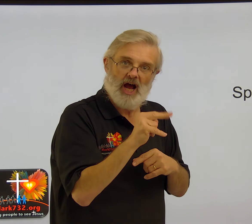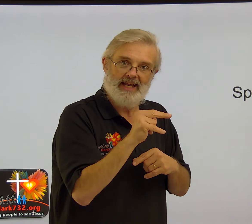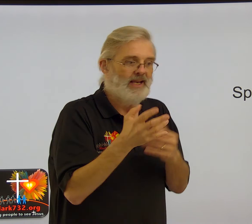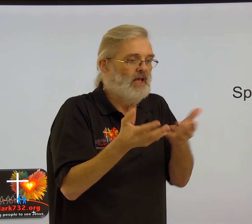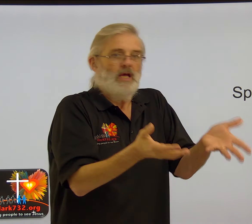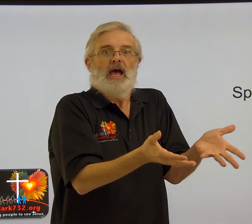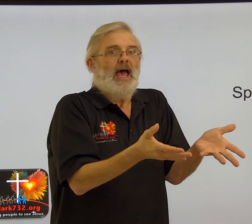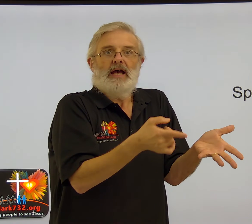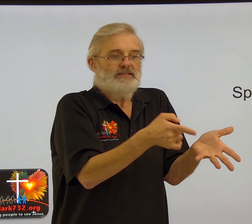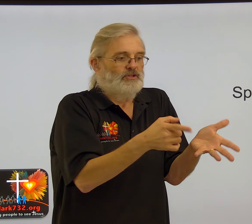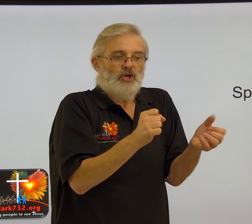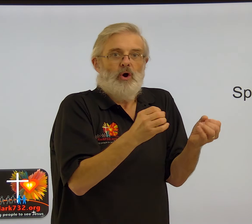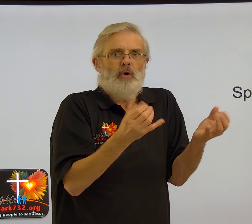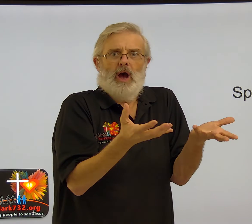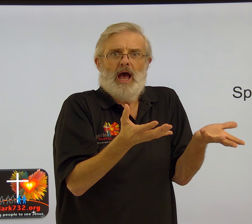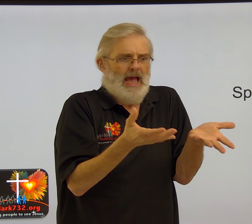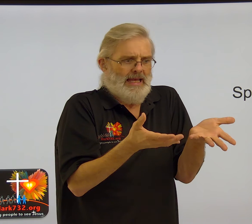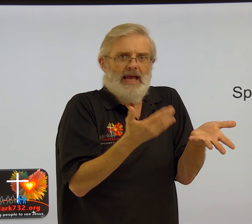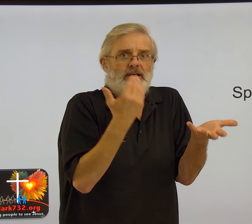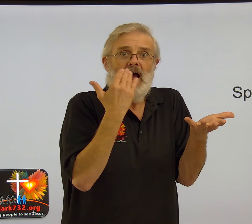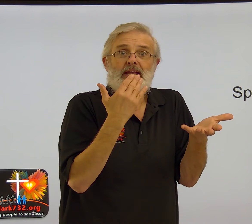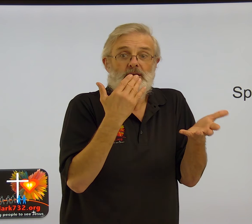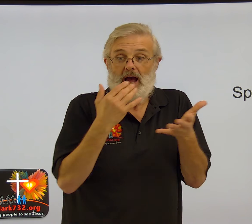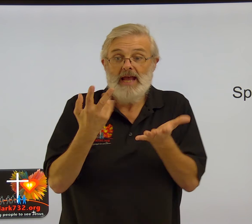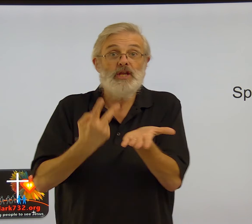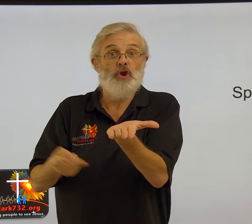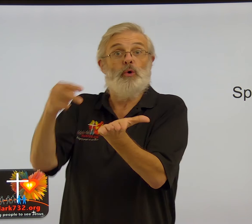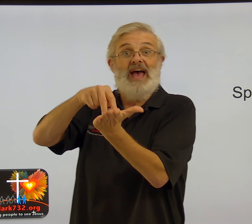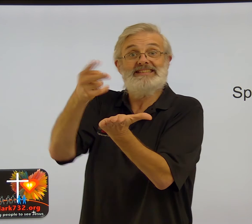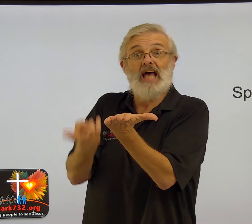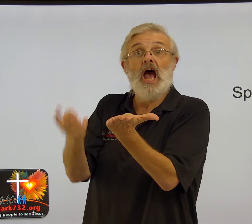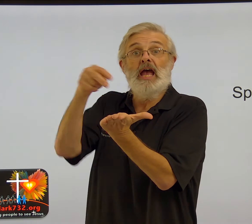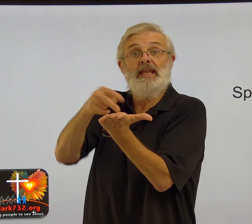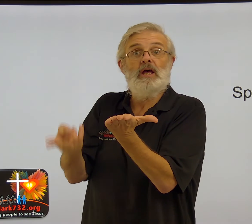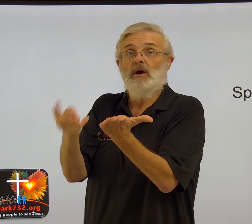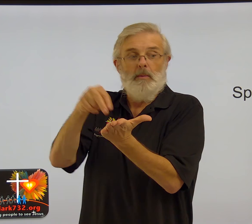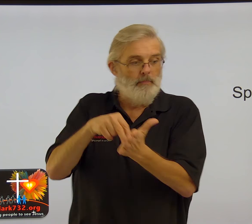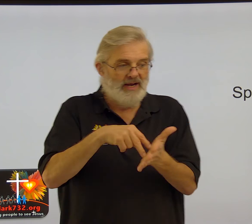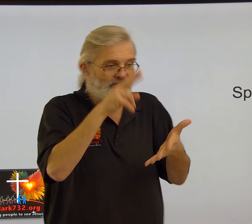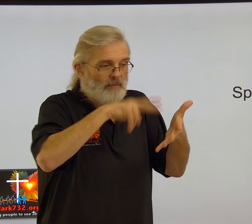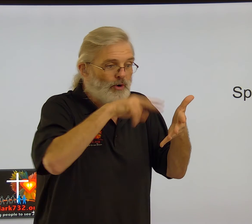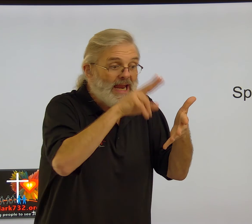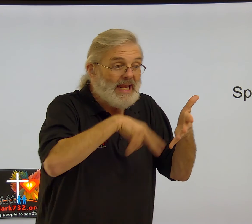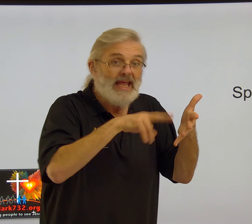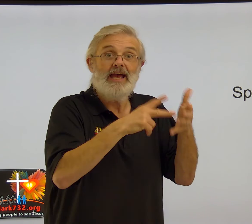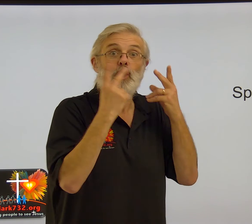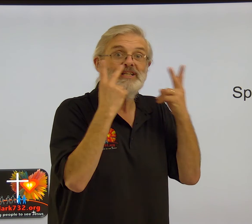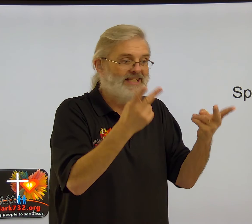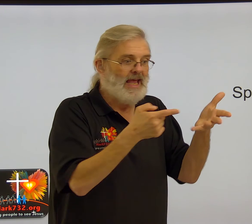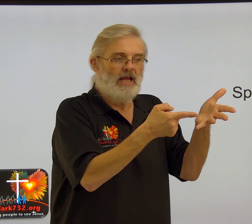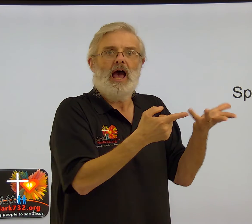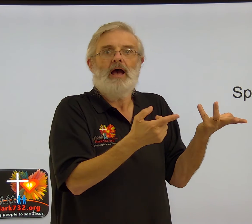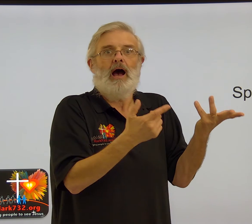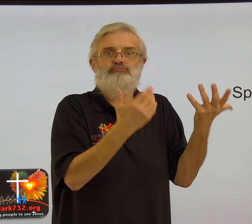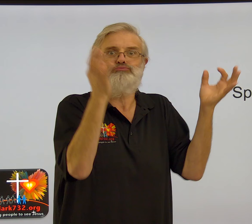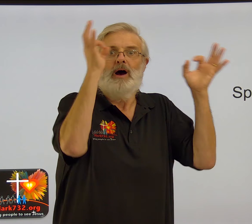resurrection. And so I can know that sign, but if I'm reading it or see it, I